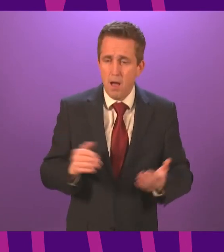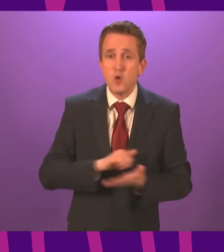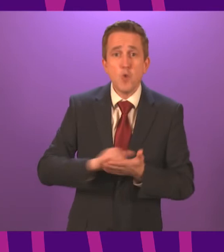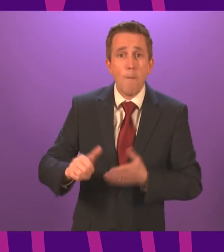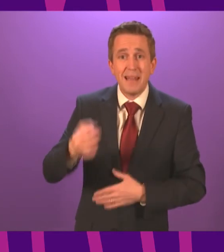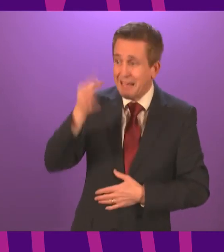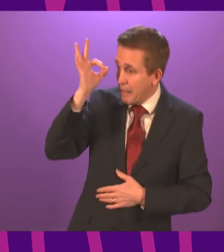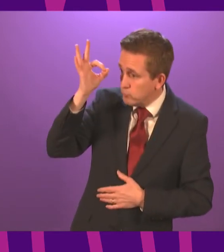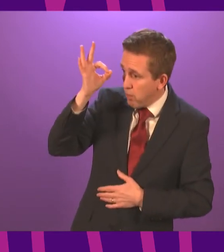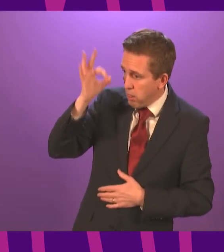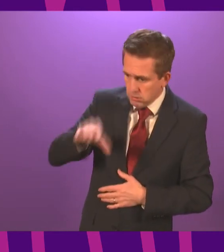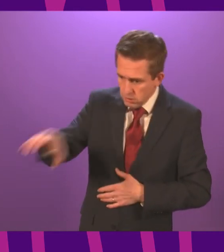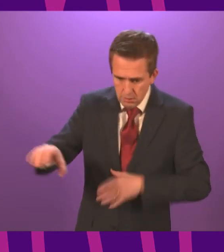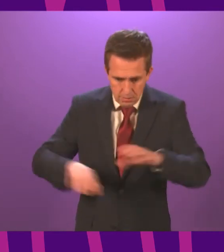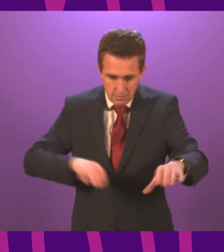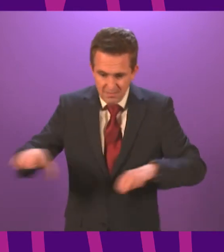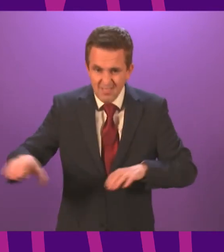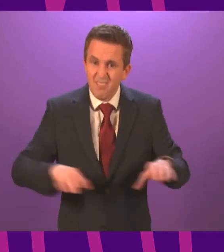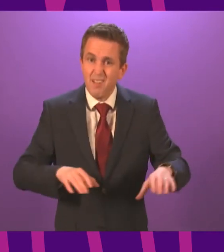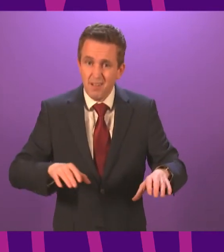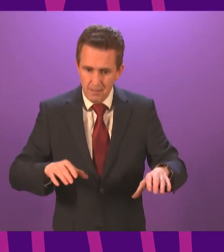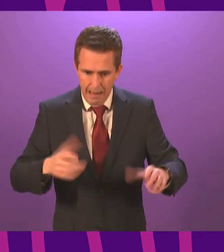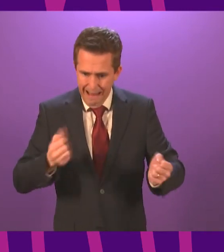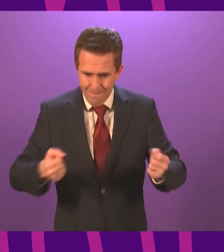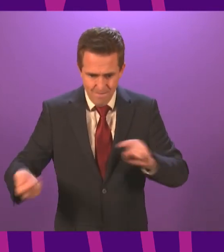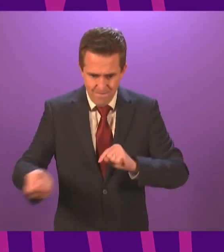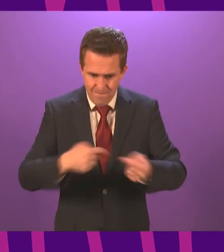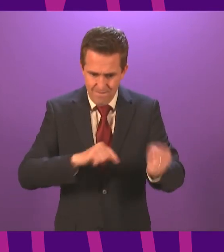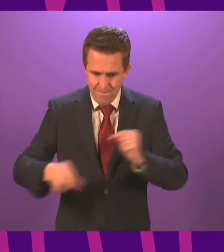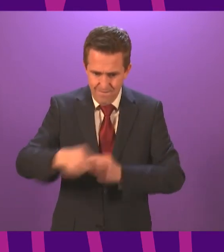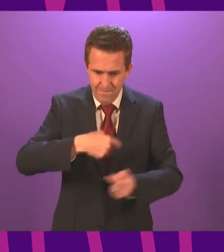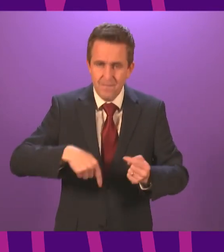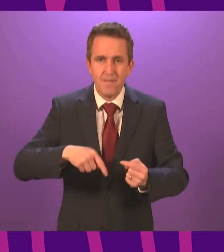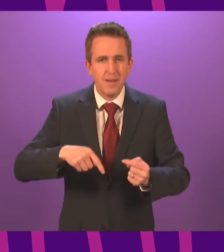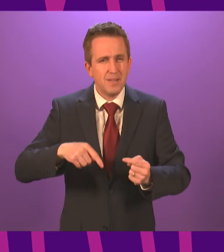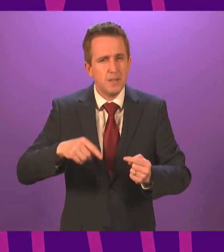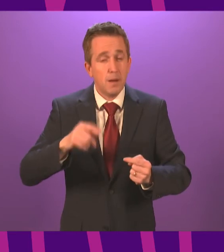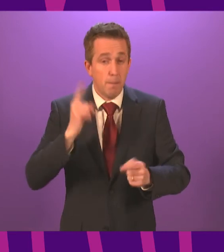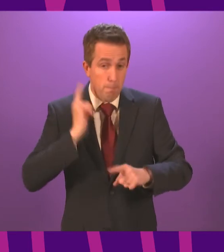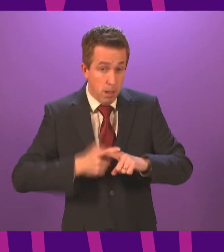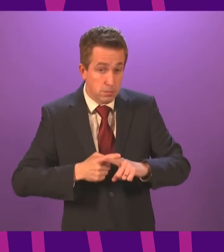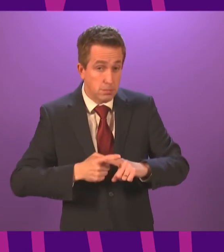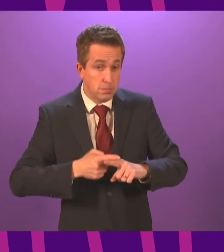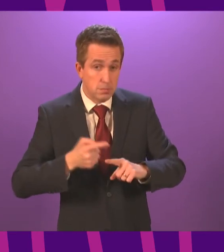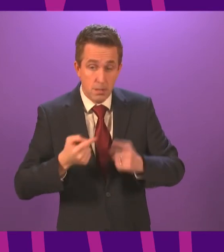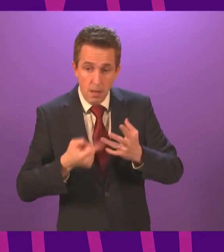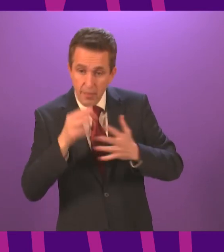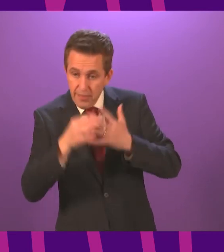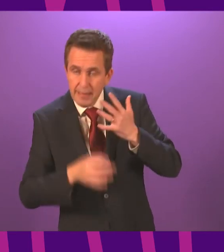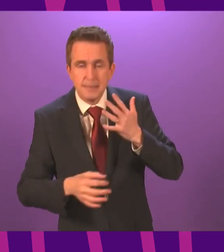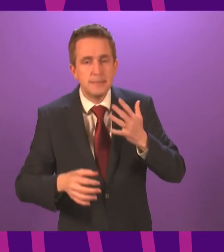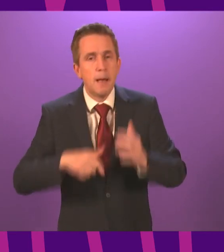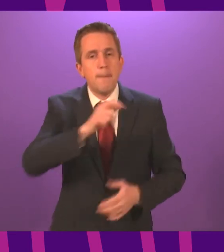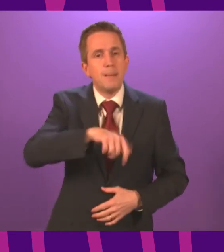just invisible lines cutting through streets. Add in the large numbers of exceptions and we have a recipe for people